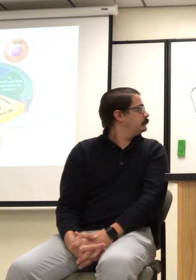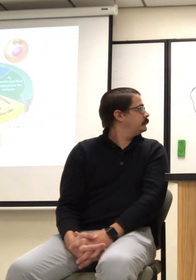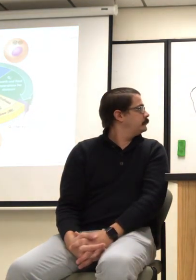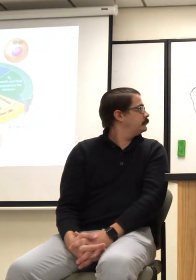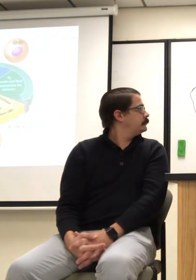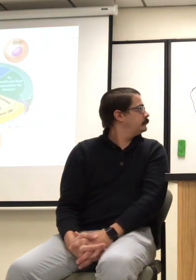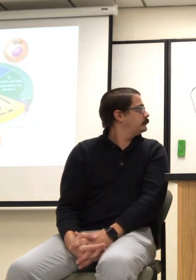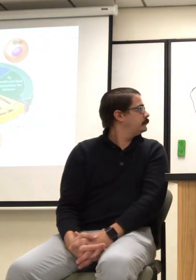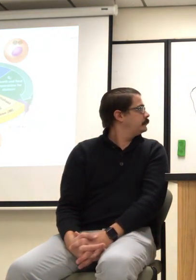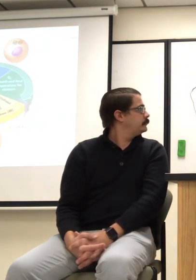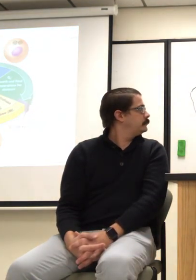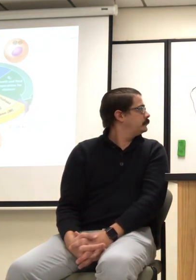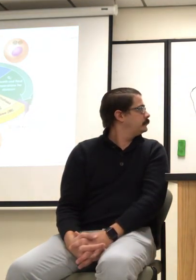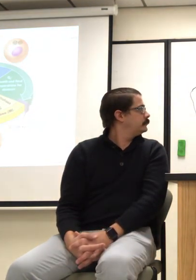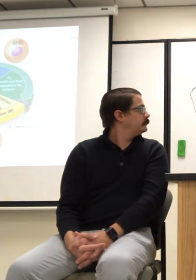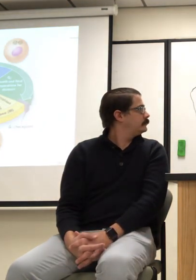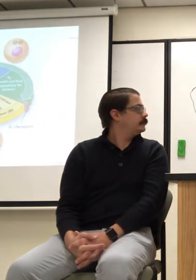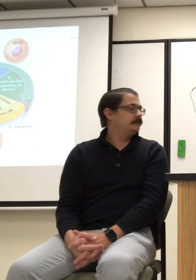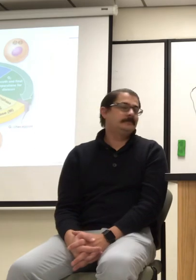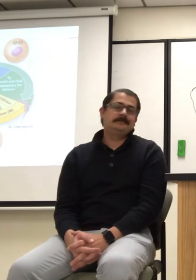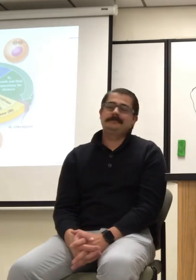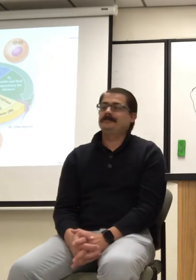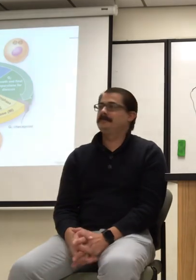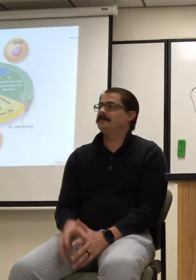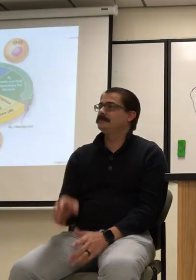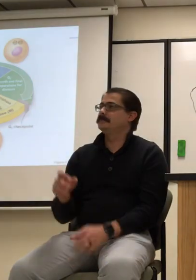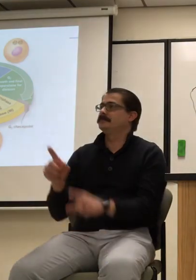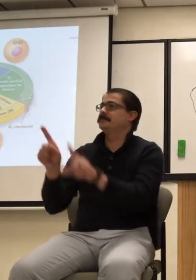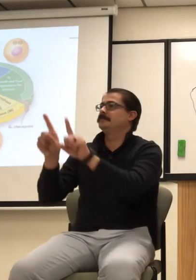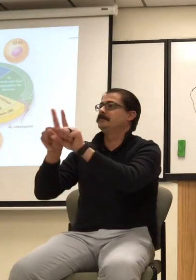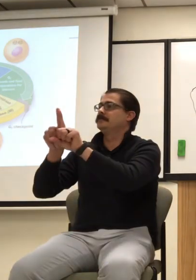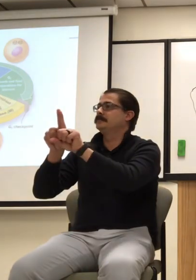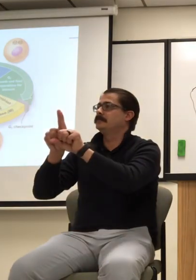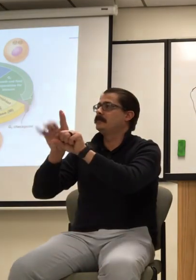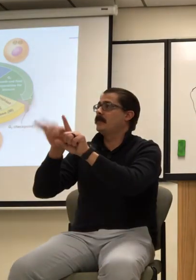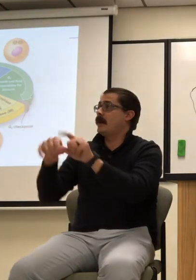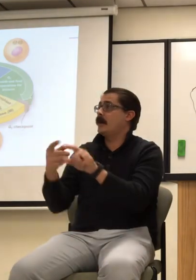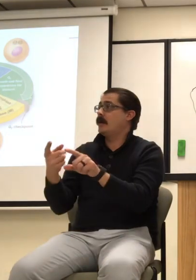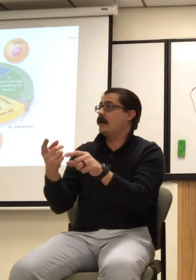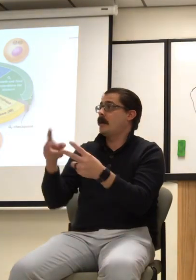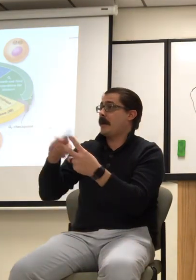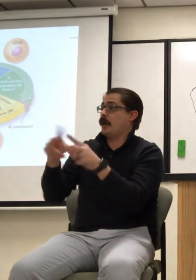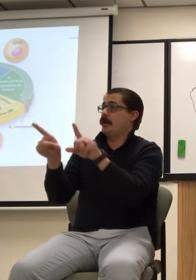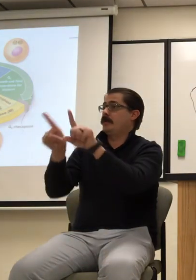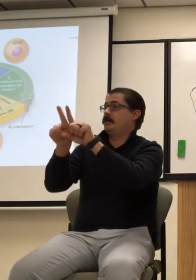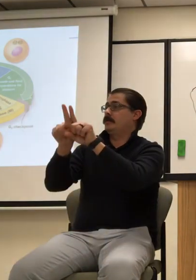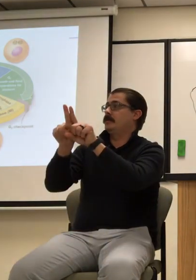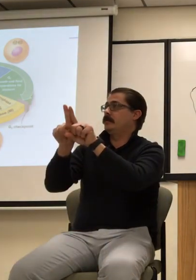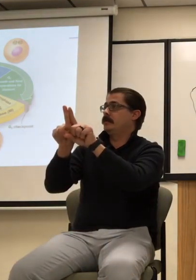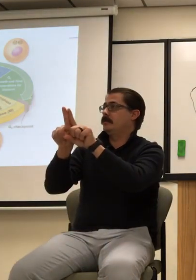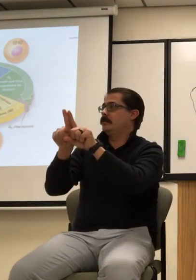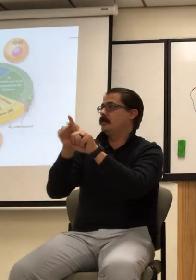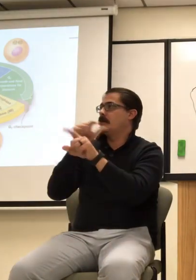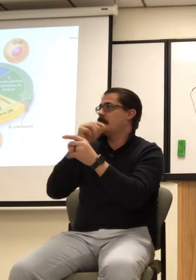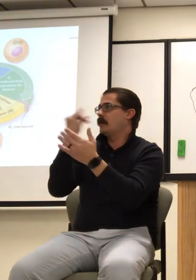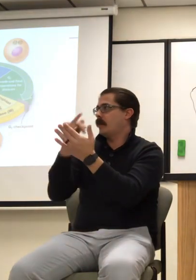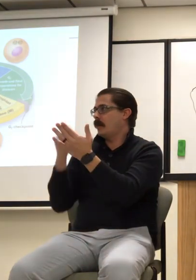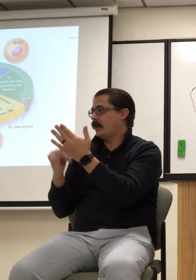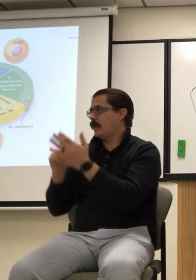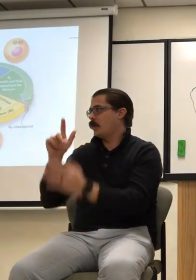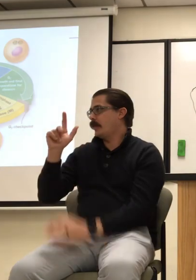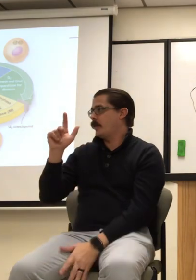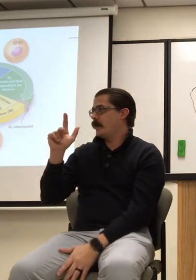color to illustrate. That's one pair. I'm not going to draw 23 pairs,